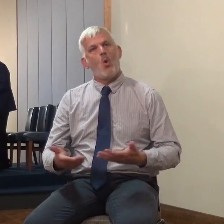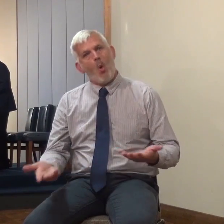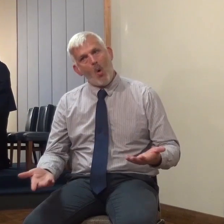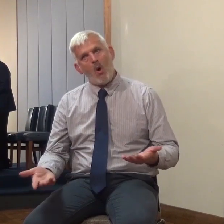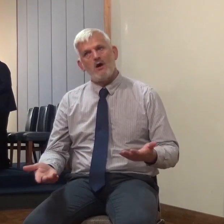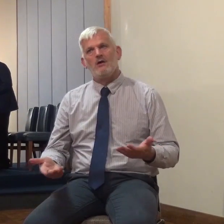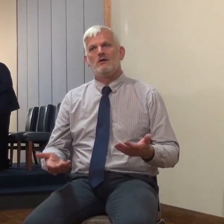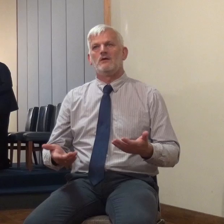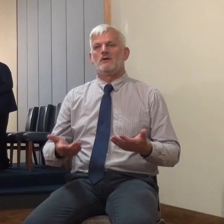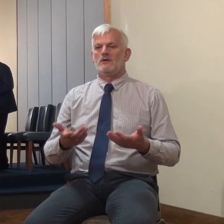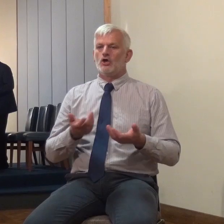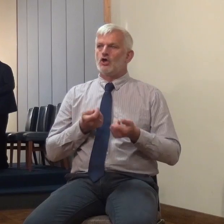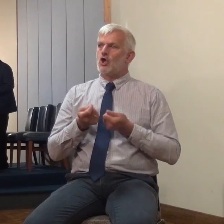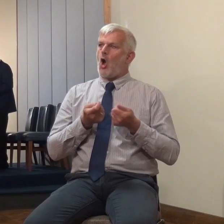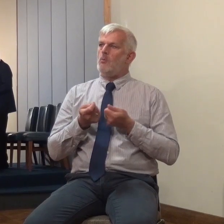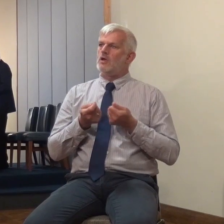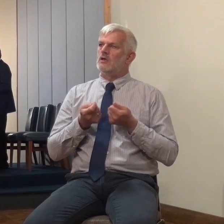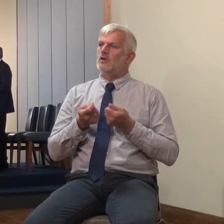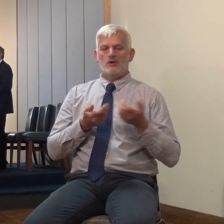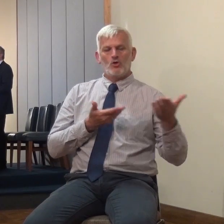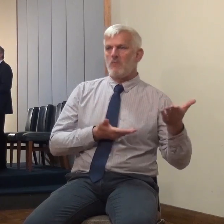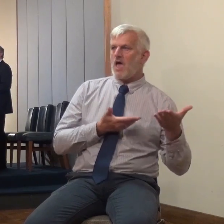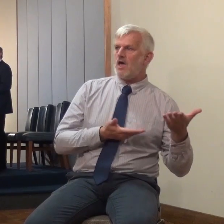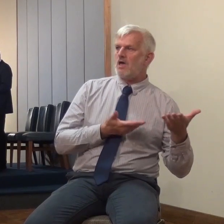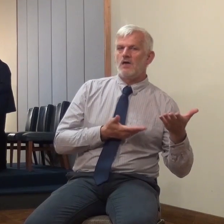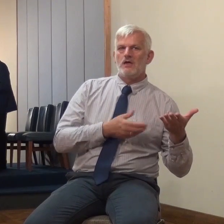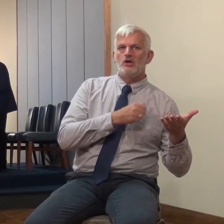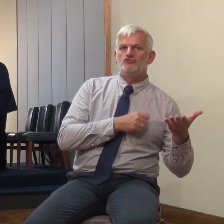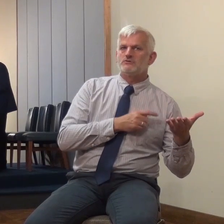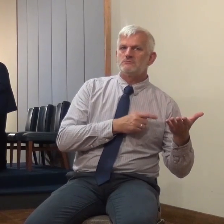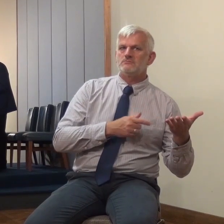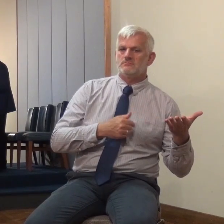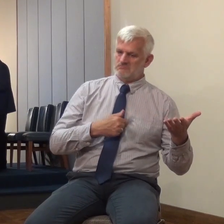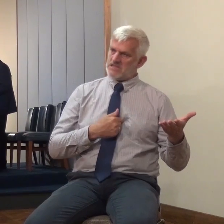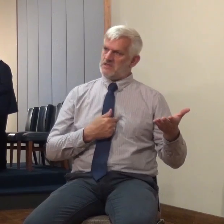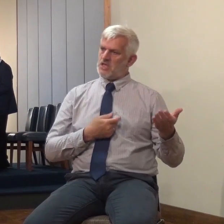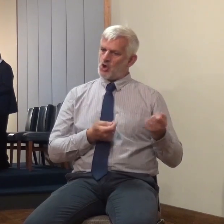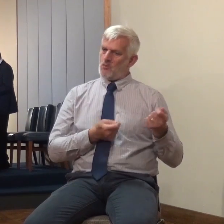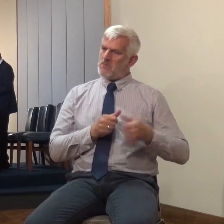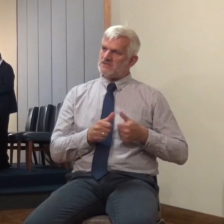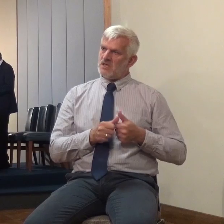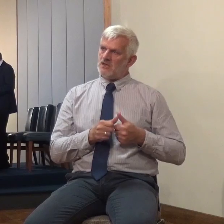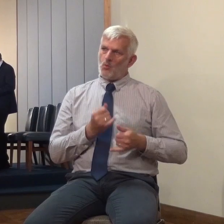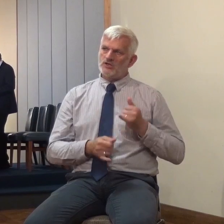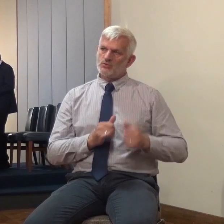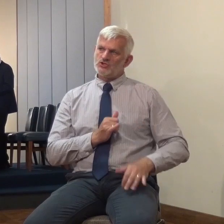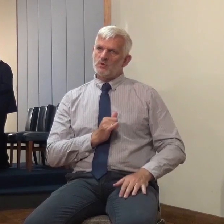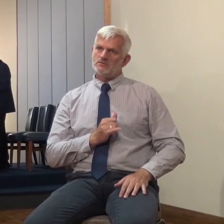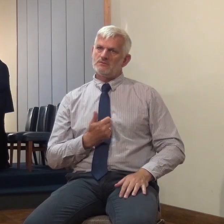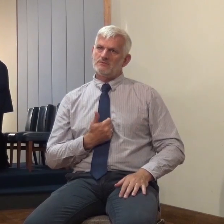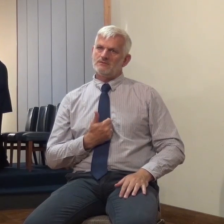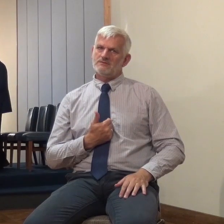better or worse than the world does in dealing with these issues? After all, it is the same for